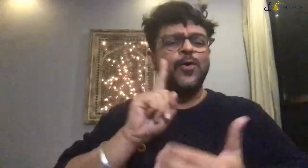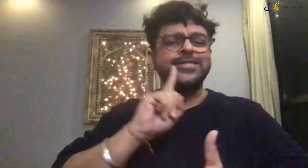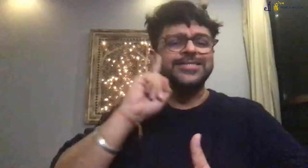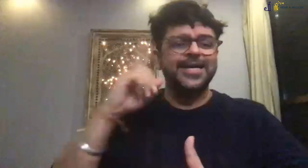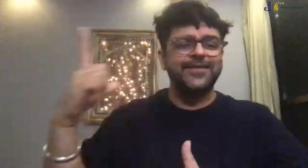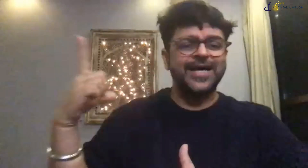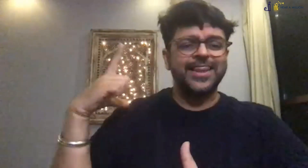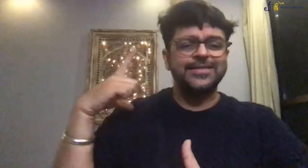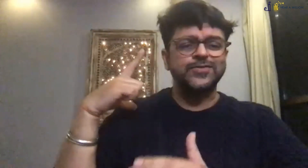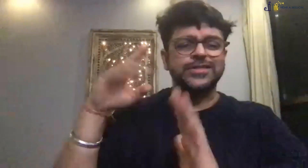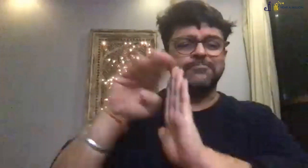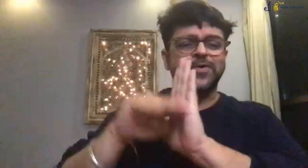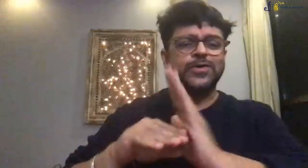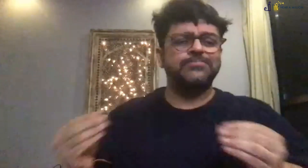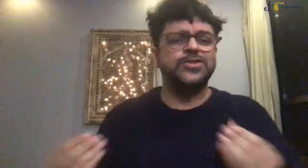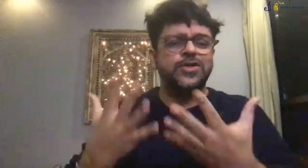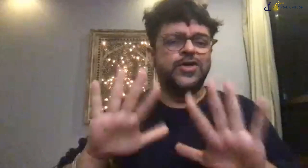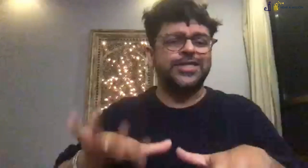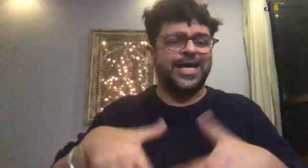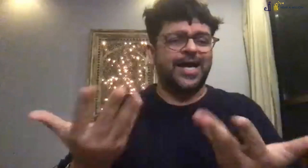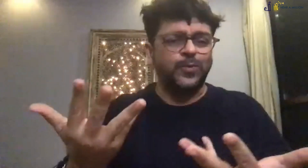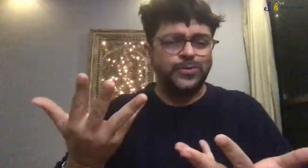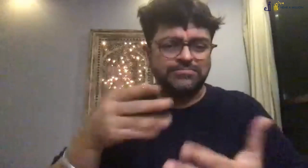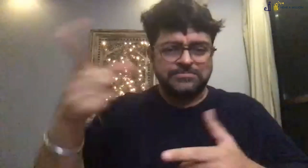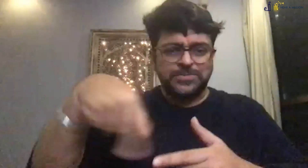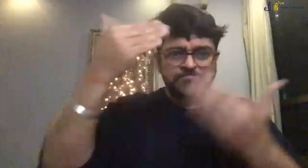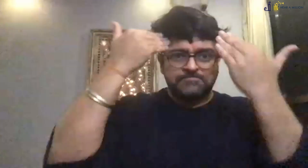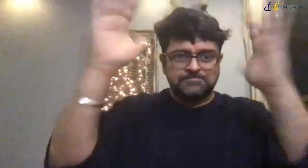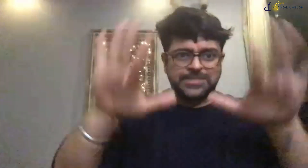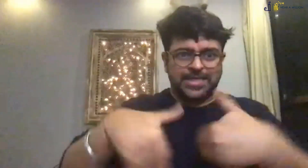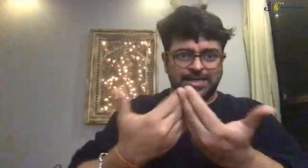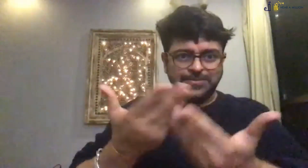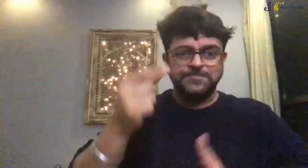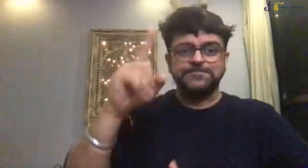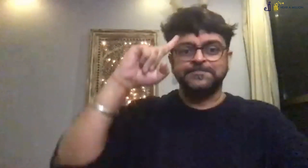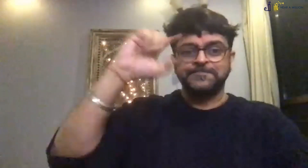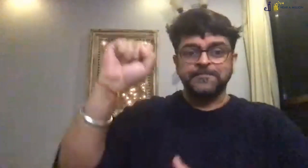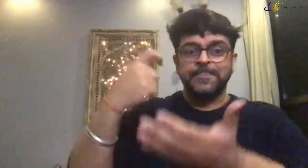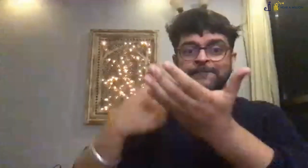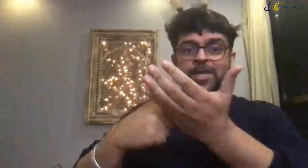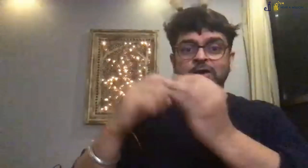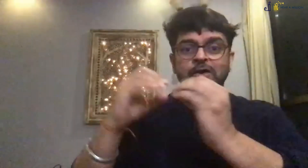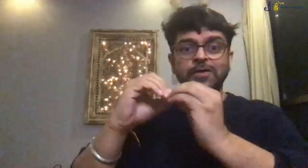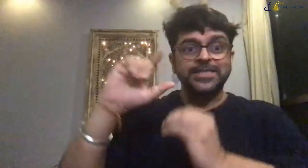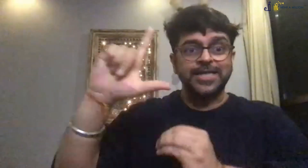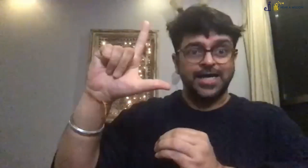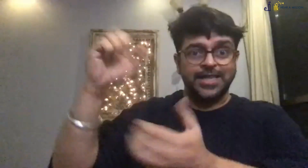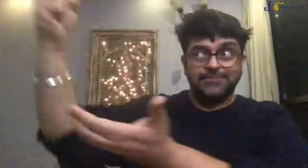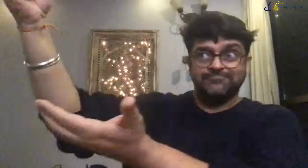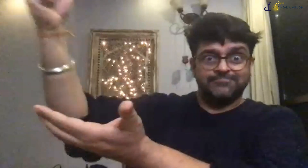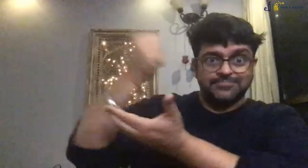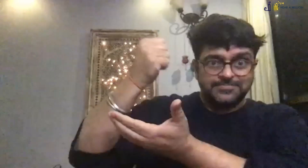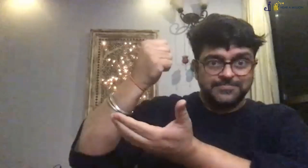I wanted to inform that how Deaf Leadership Program has started, and maybe people don't know about it. So